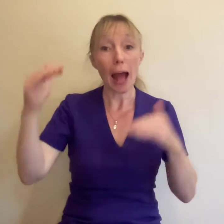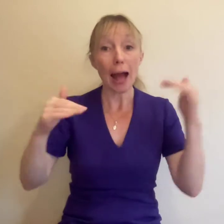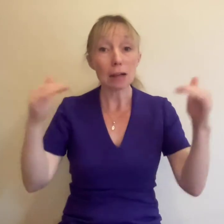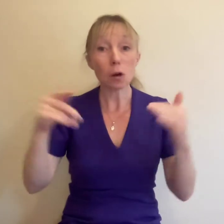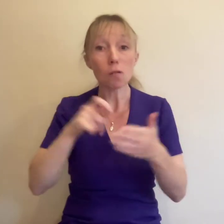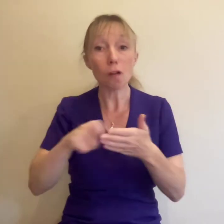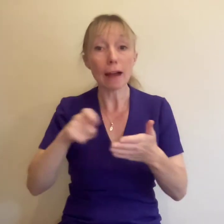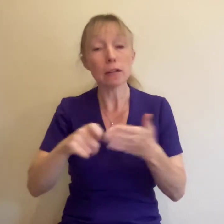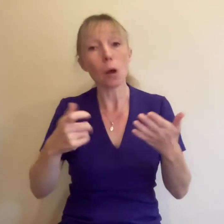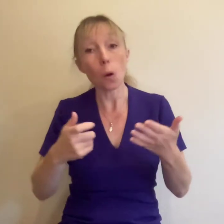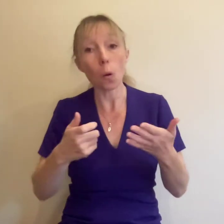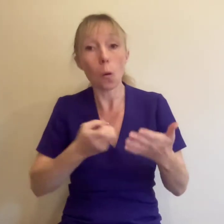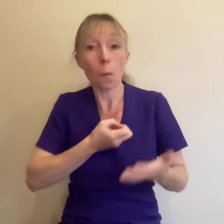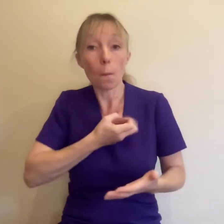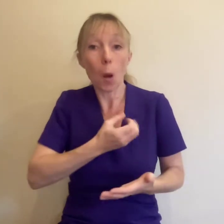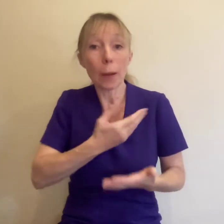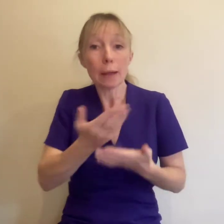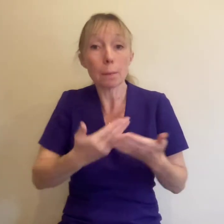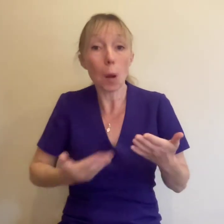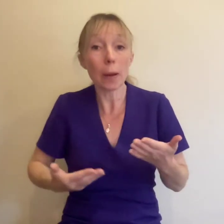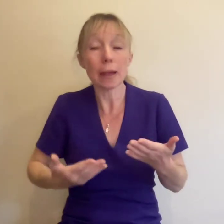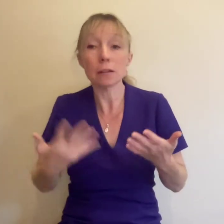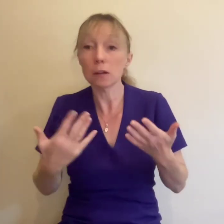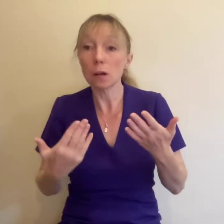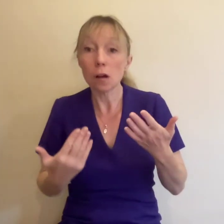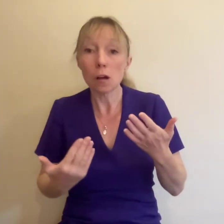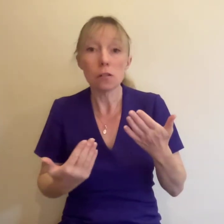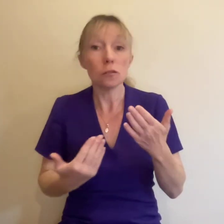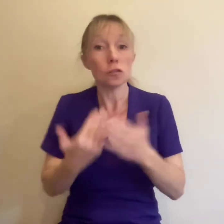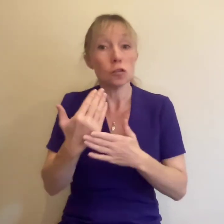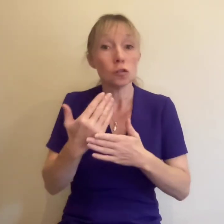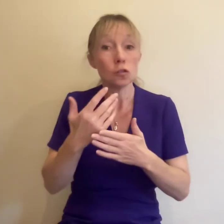is literary or commercial fiction or narrative non-fiction? Yes.